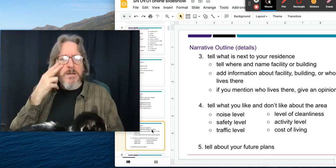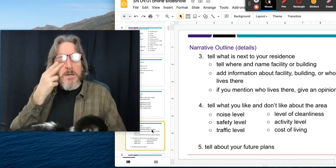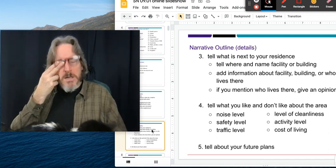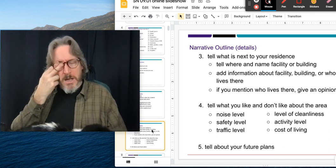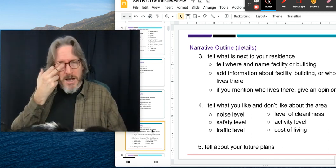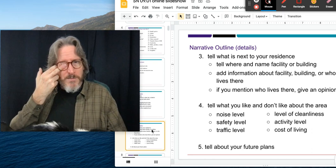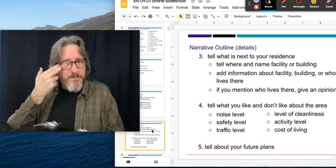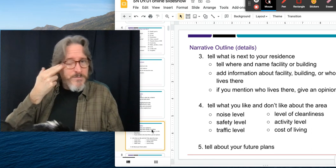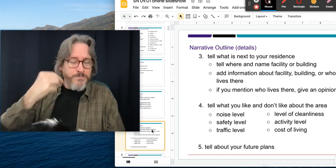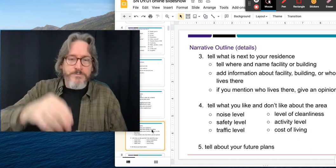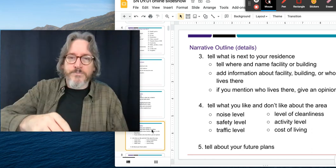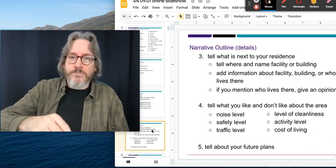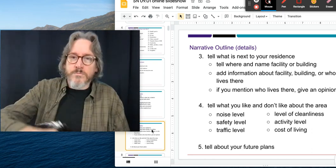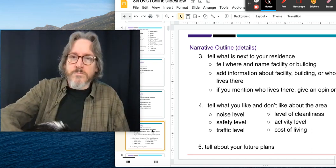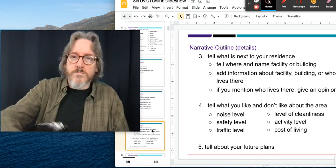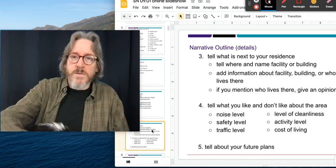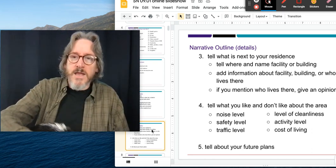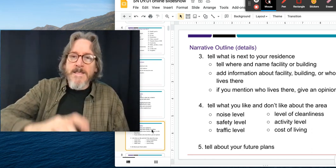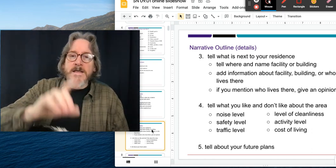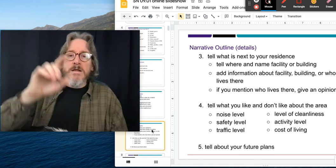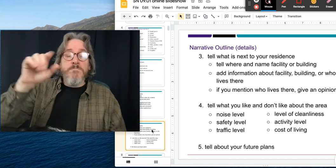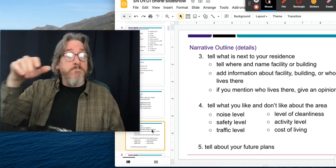creepy.